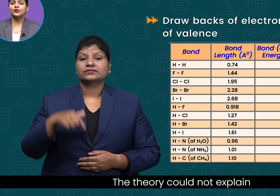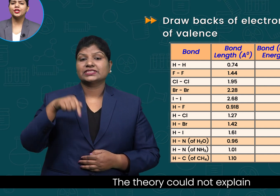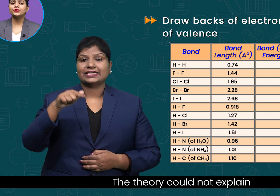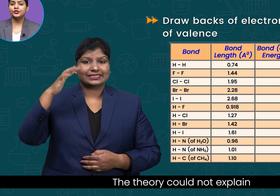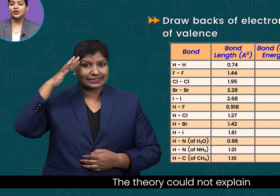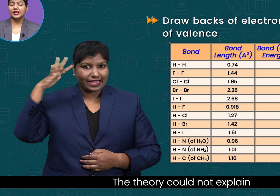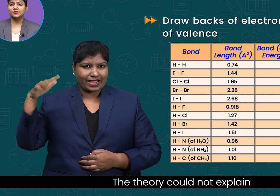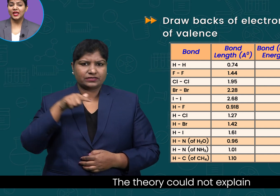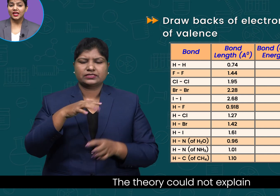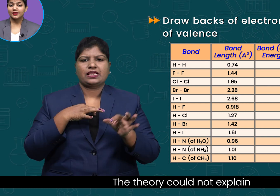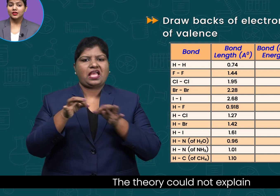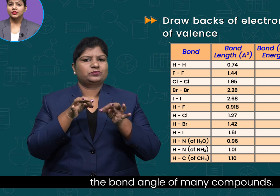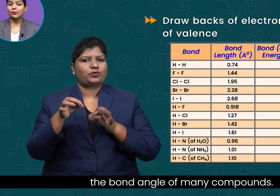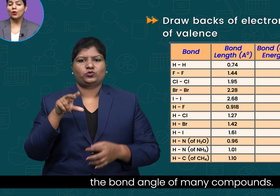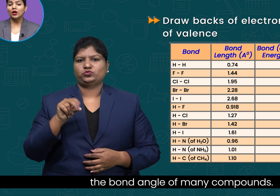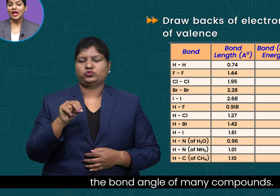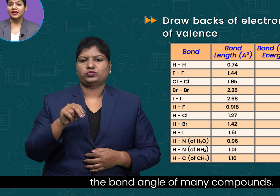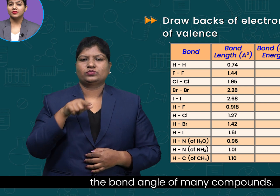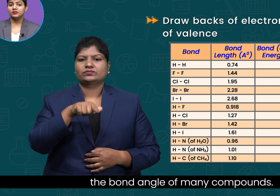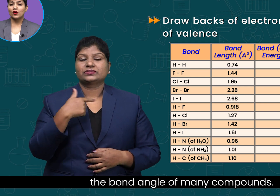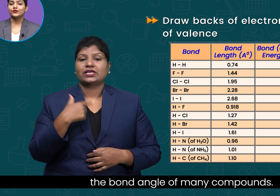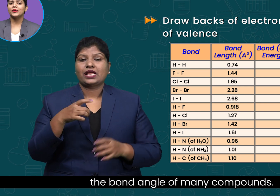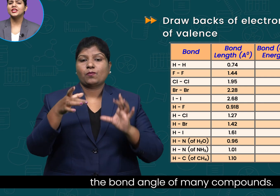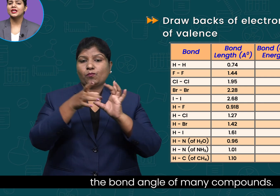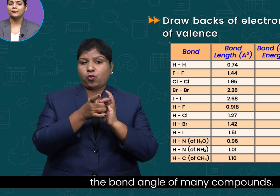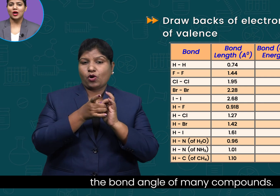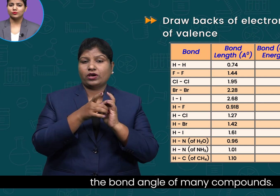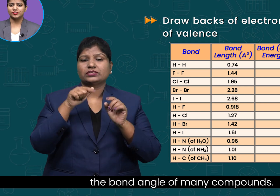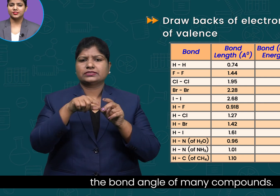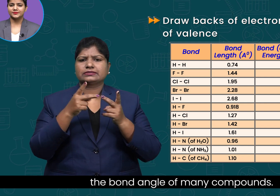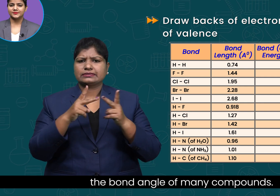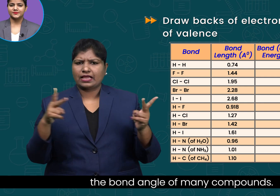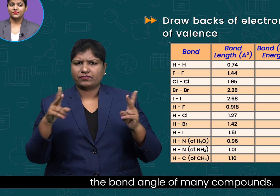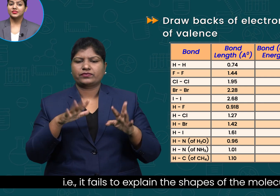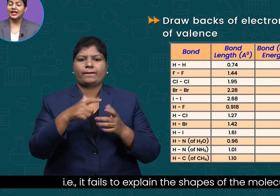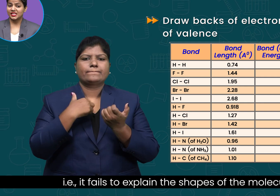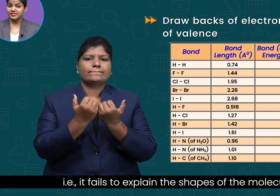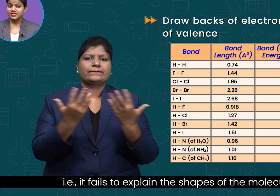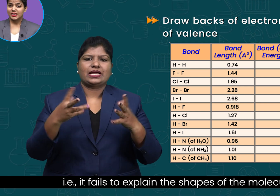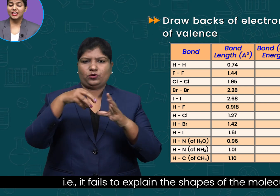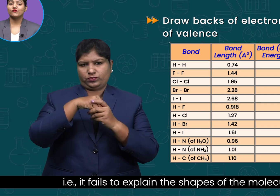The theory could not explain the bond angle of many compounds.